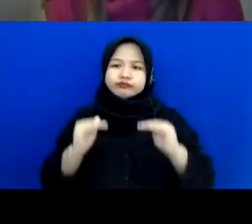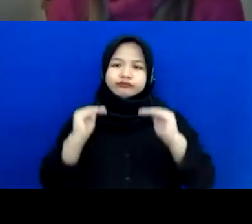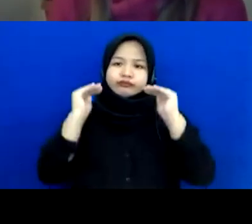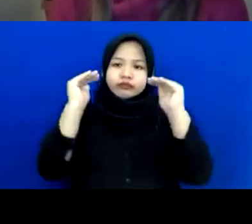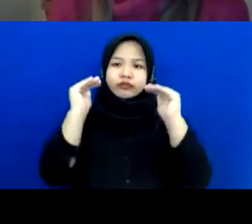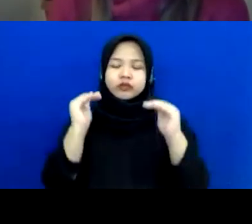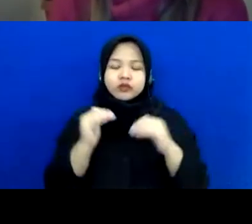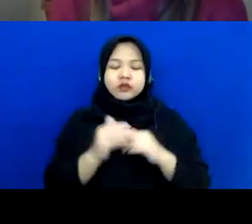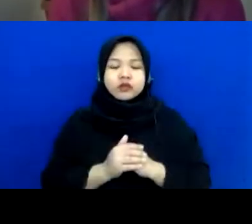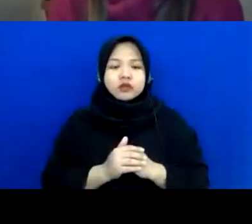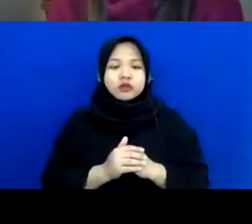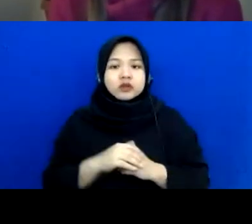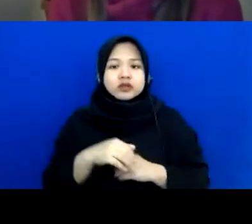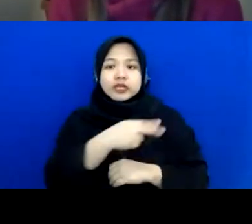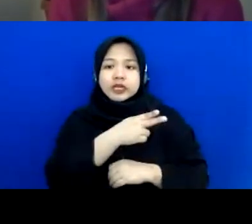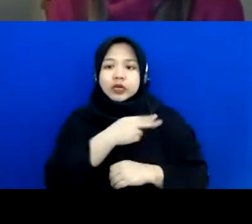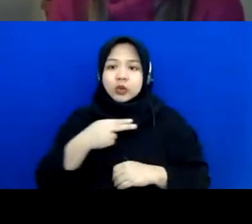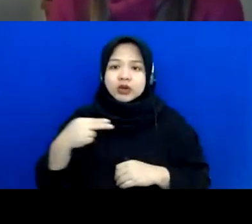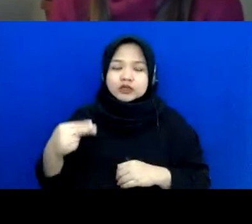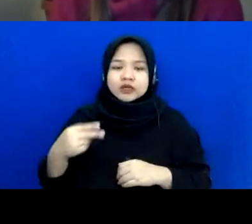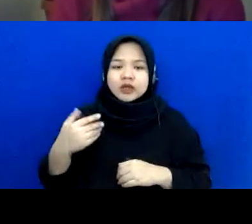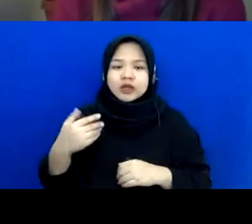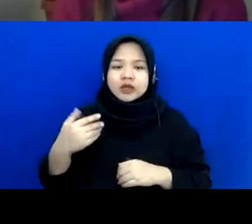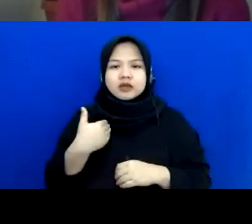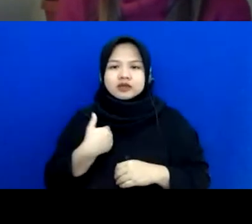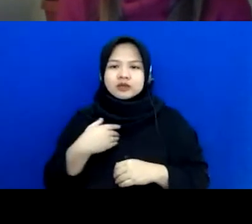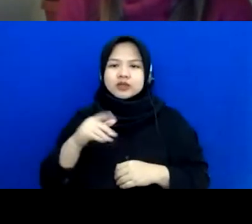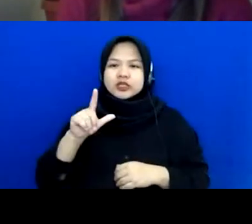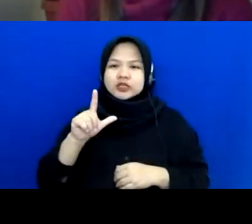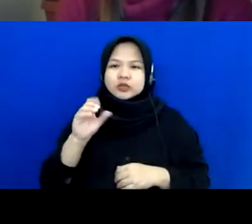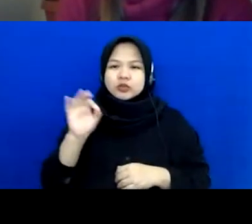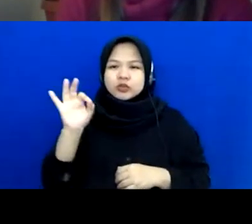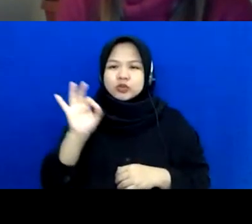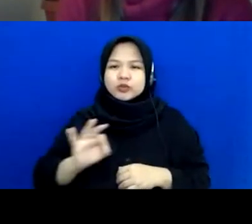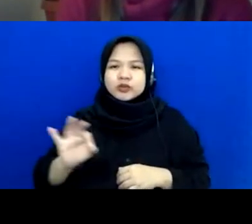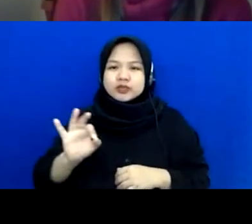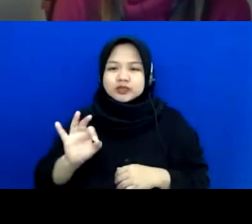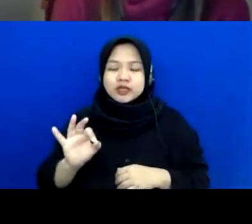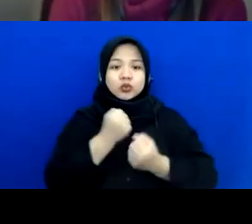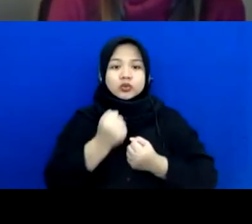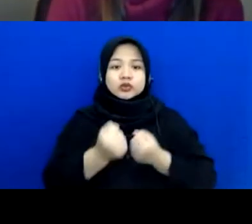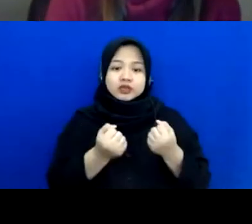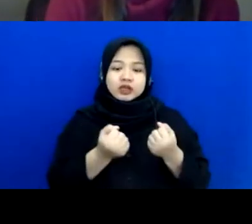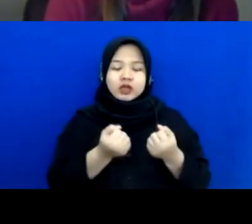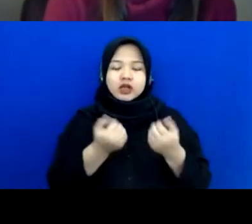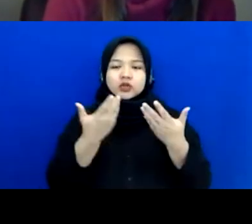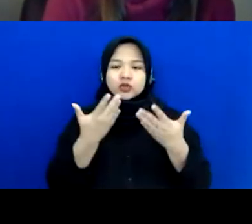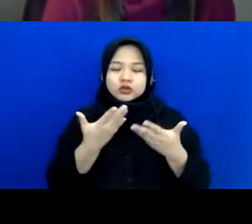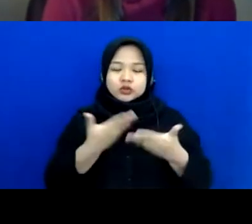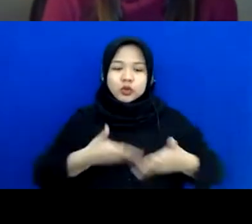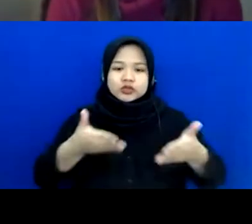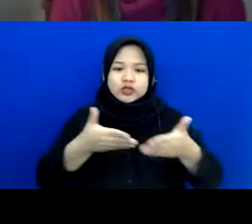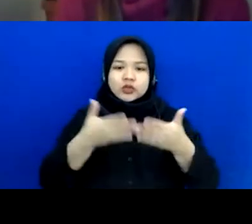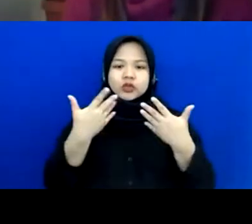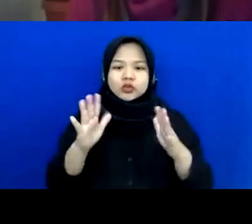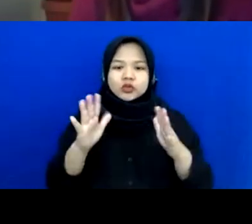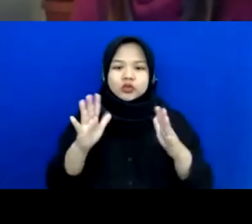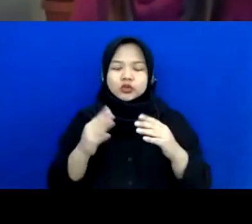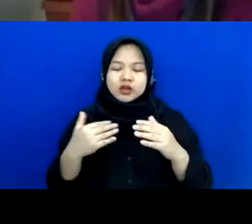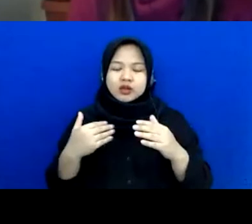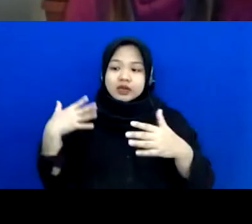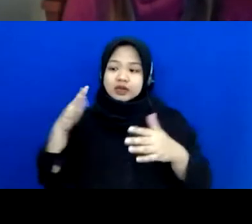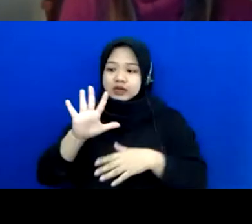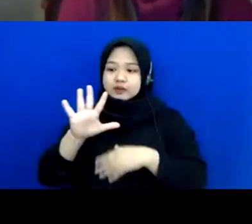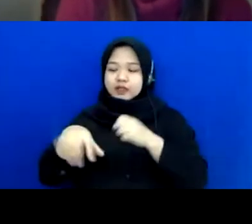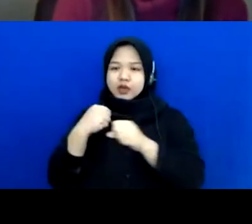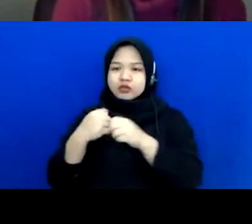even in Indonesia, over 70% of social enterprises have been established in the past 5 years. And lastly, the